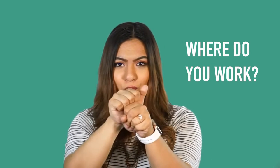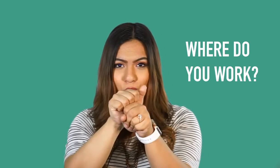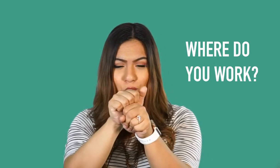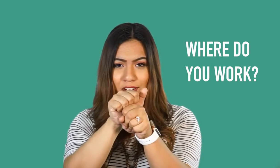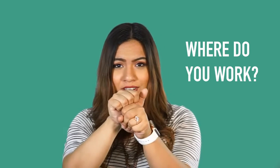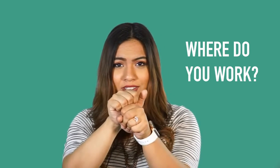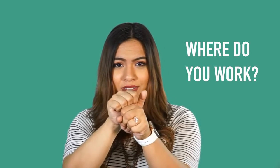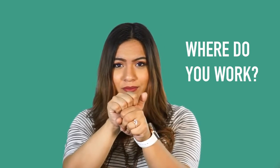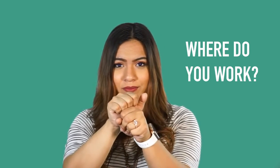work.